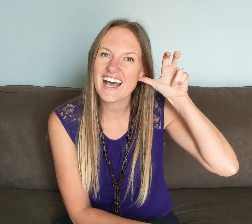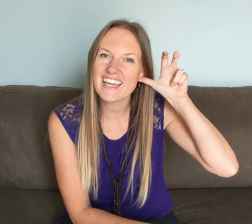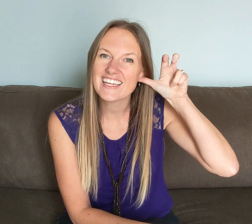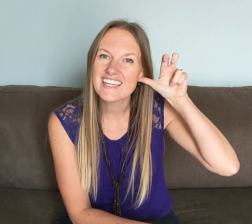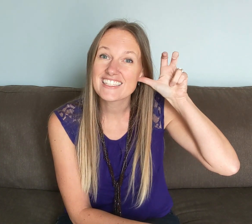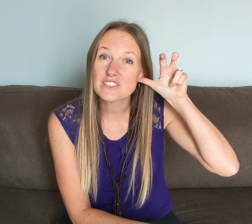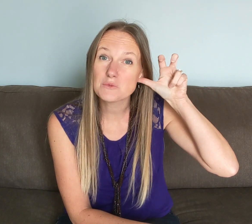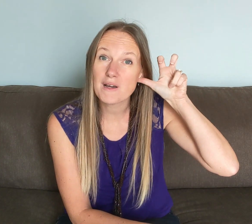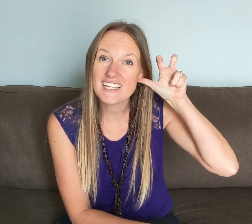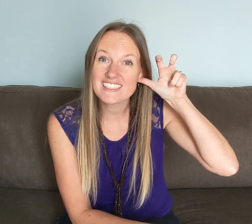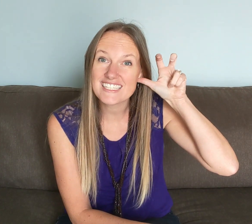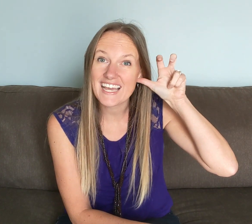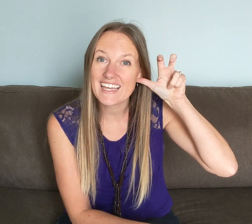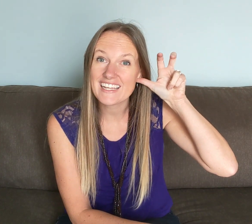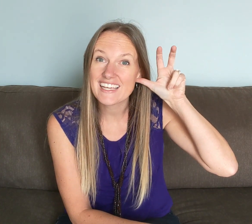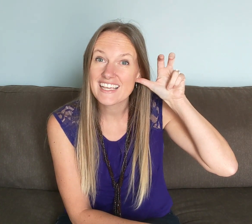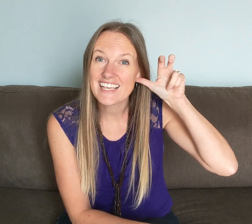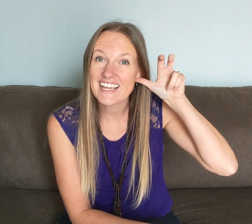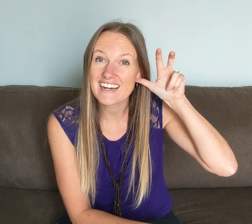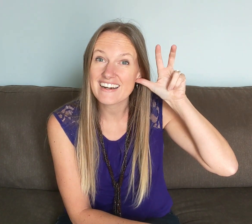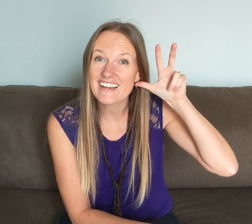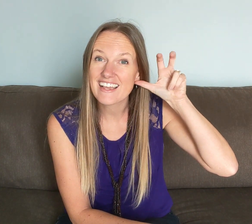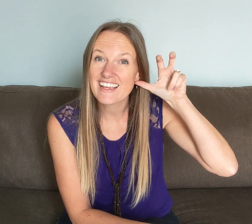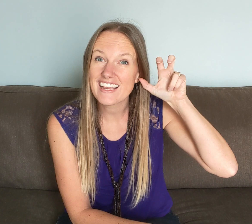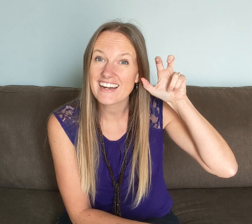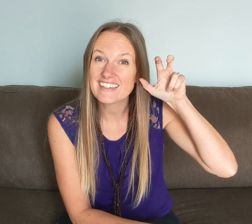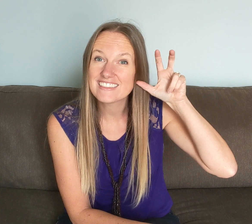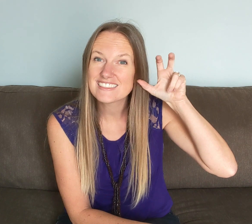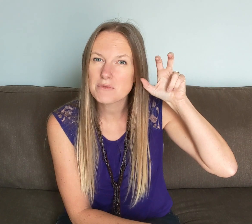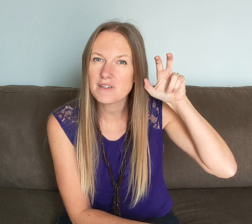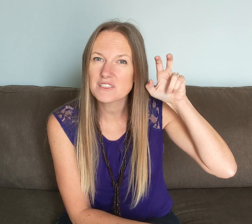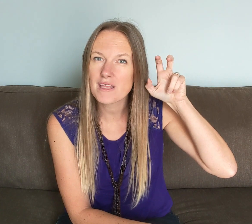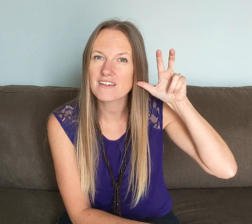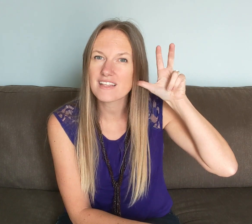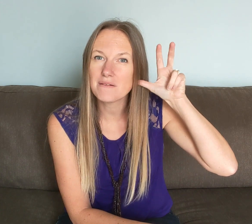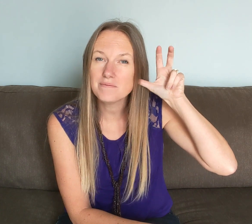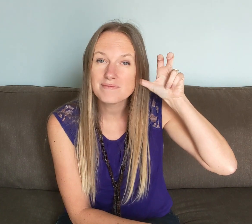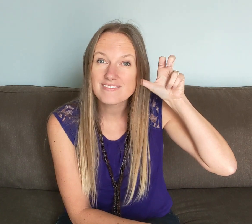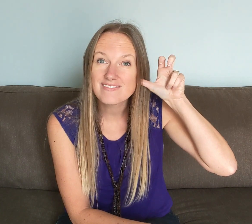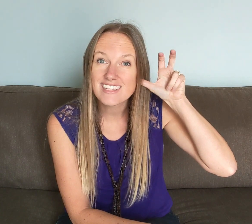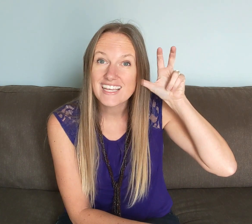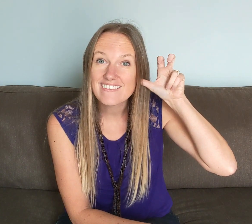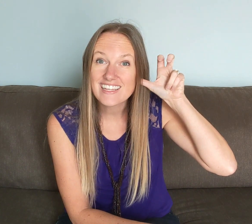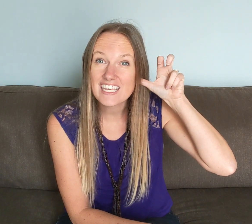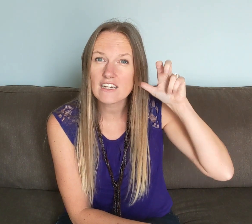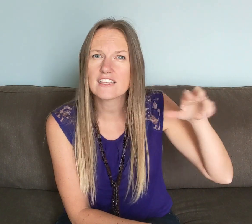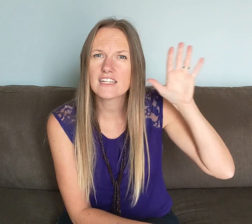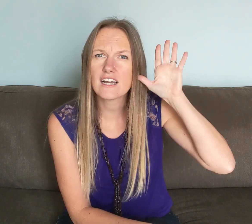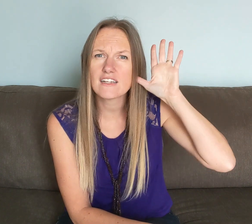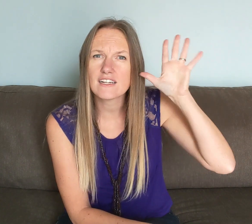that, it's those bunny ears again. Hear. Okay, hear. Some people also bend their thumb. Will hear. And then a